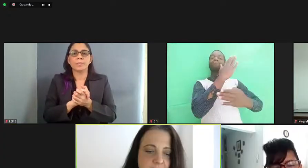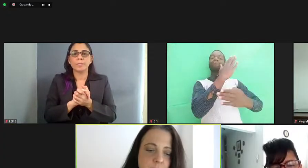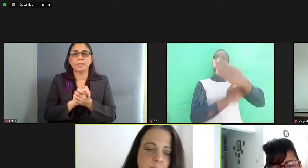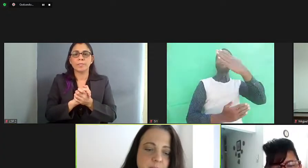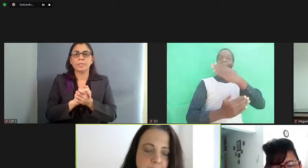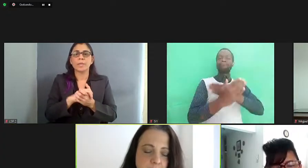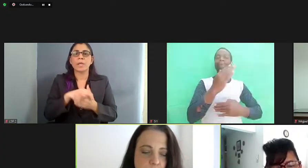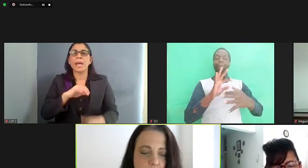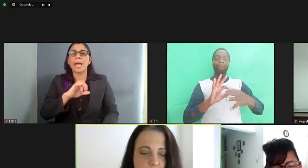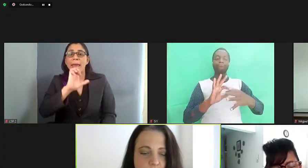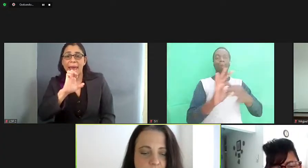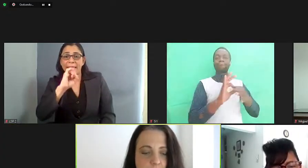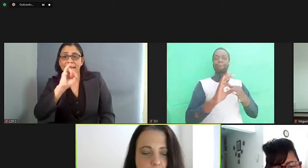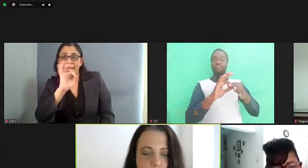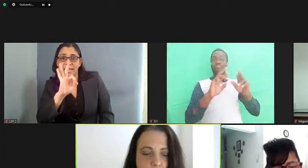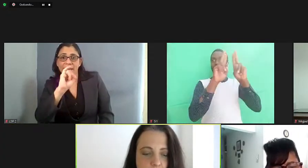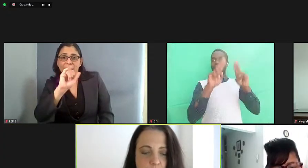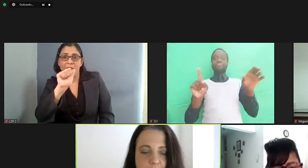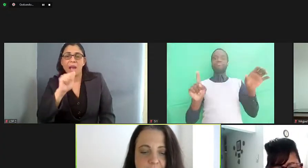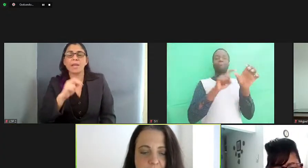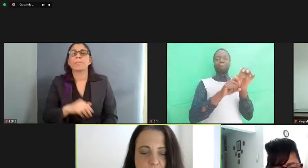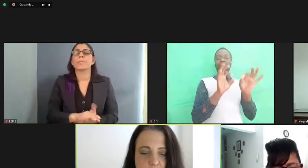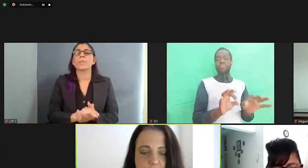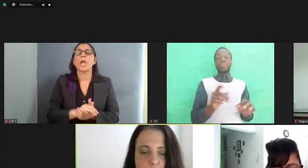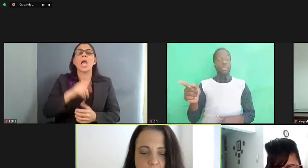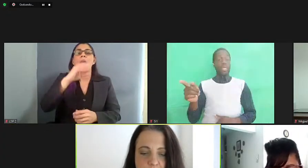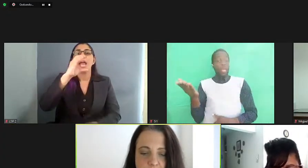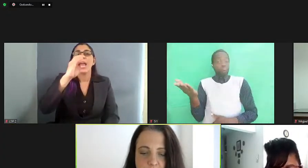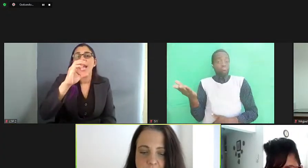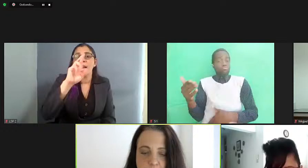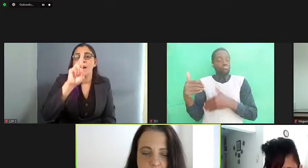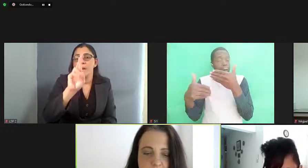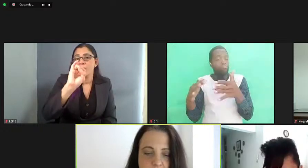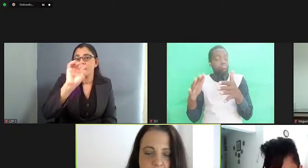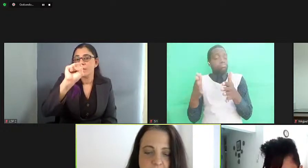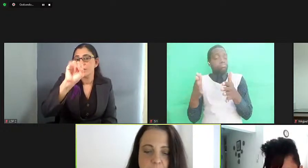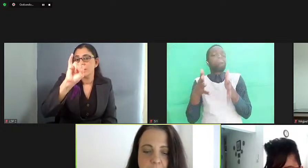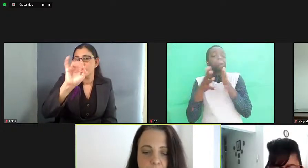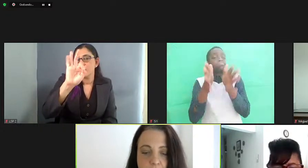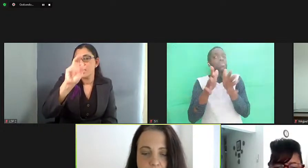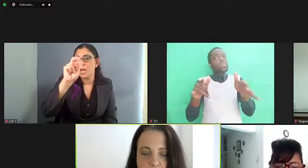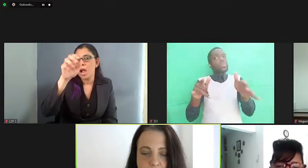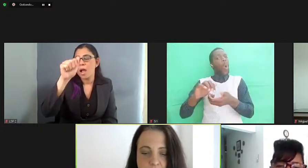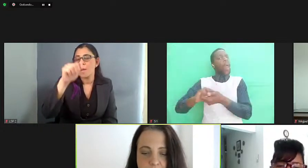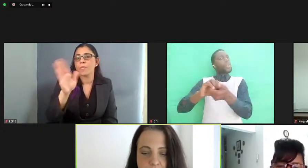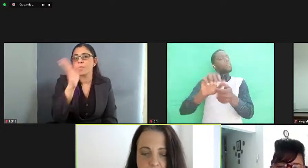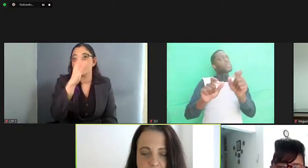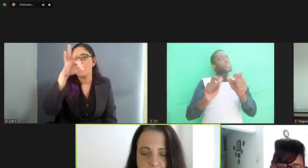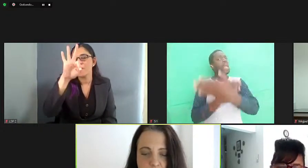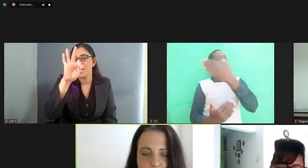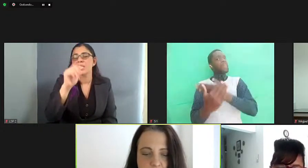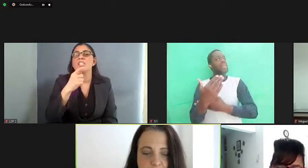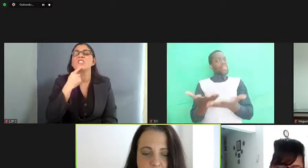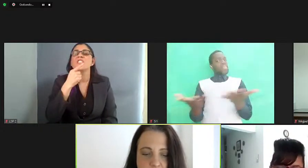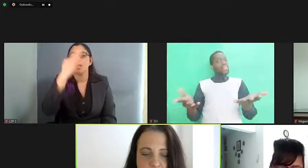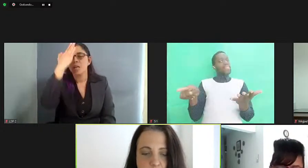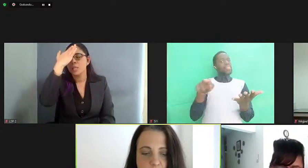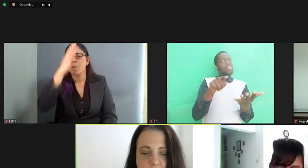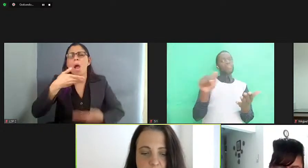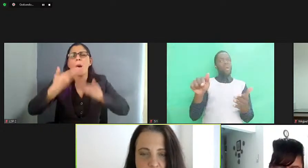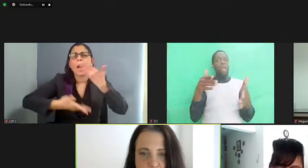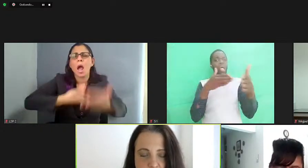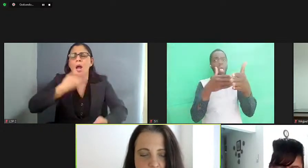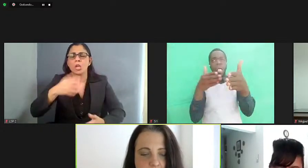christina will be speaking to us on the topic of organizations of persons with disabilities and the barriers they face for the effective